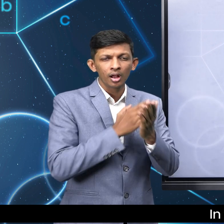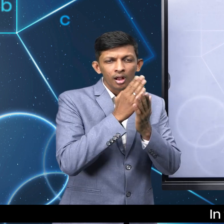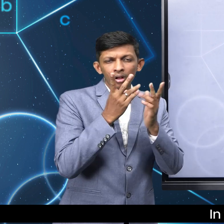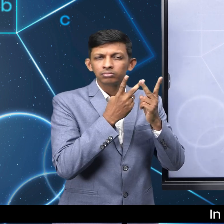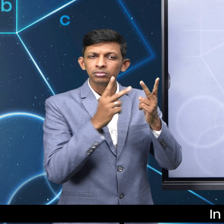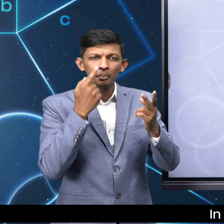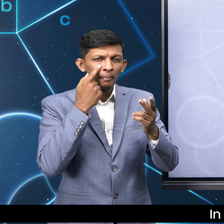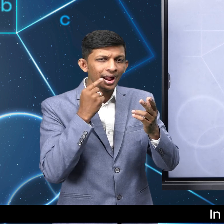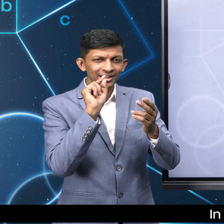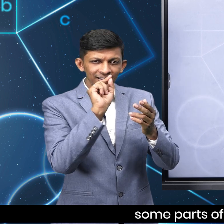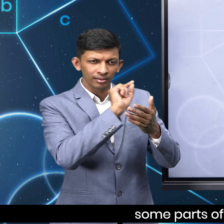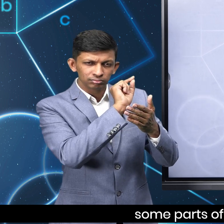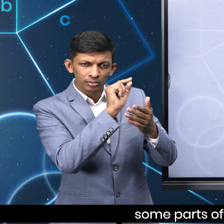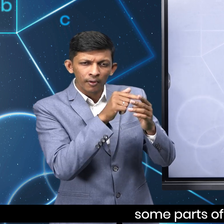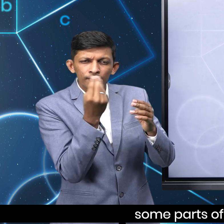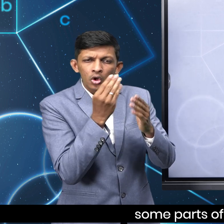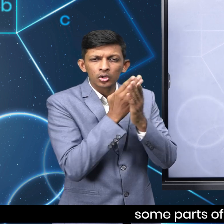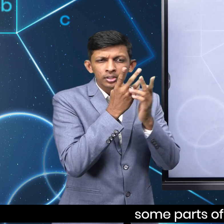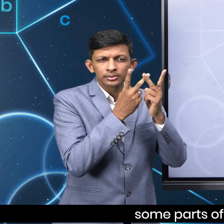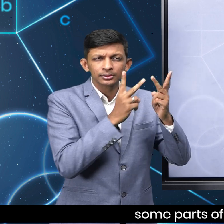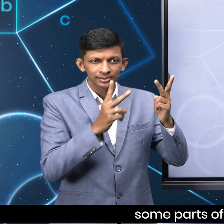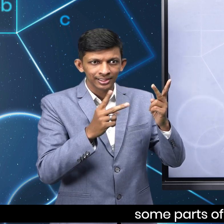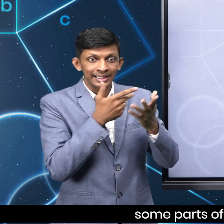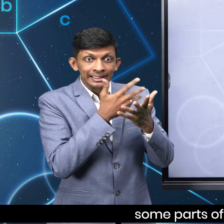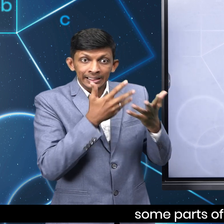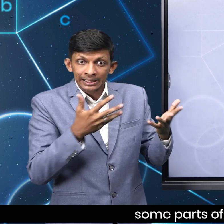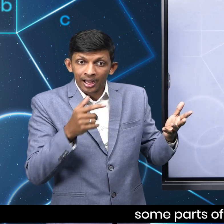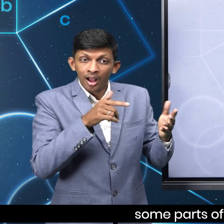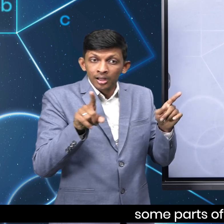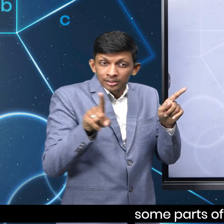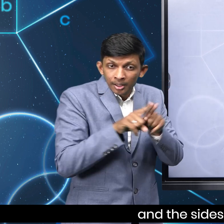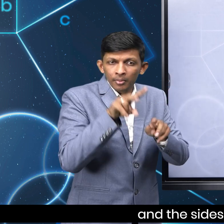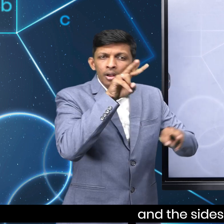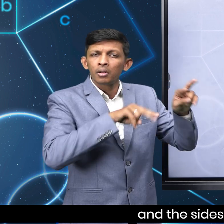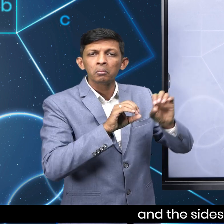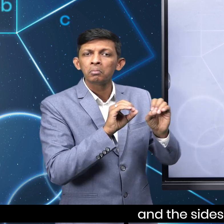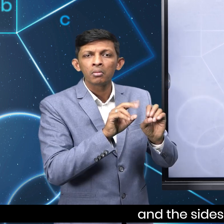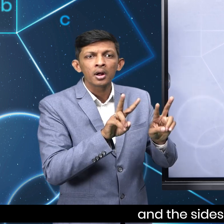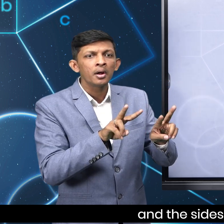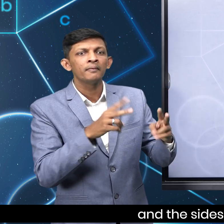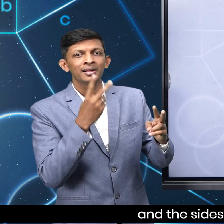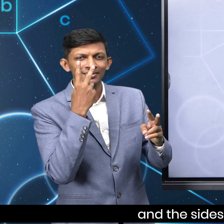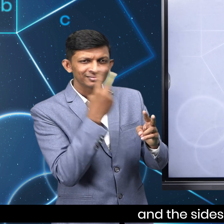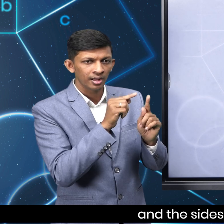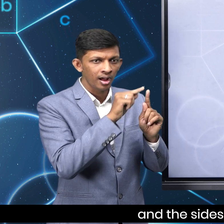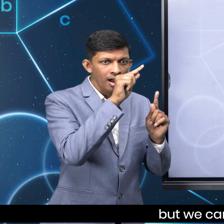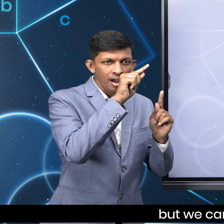In this type of sketch, some parts of the object may not be visible and the sides may not be the same length, but we can